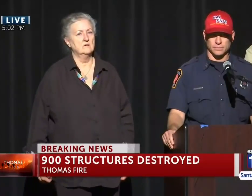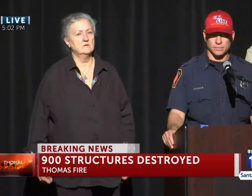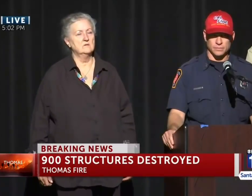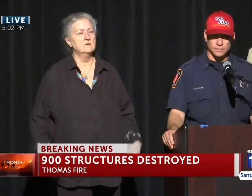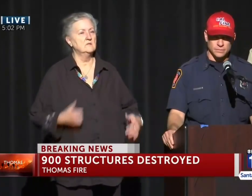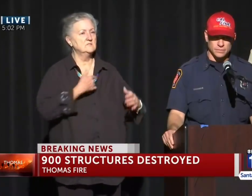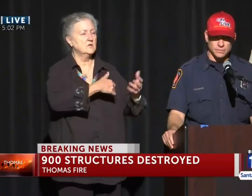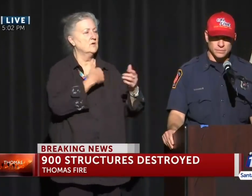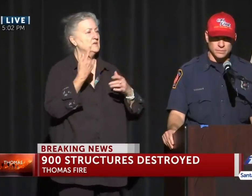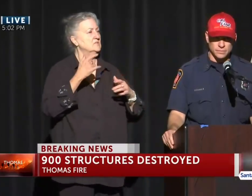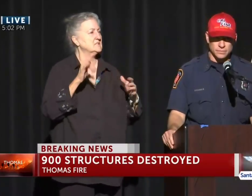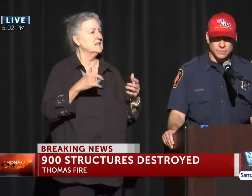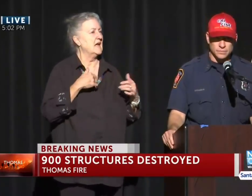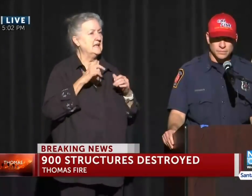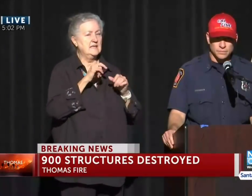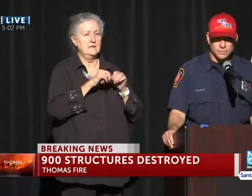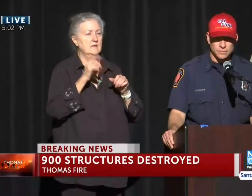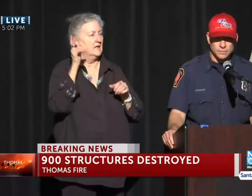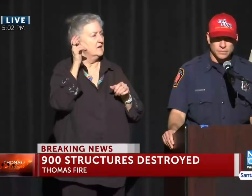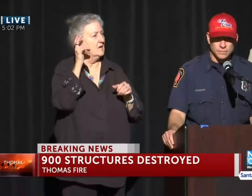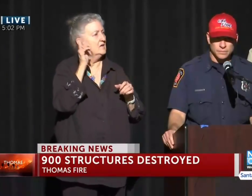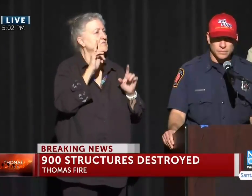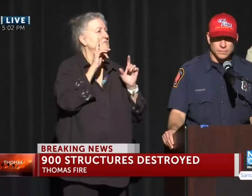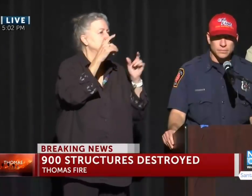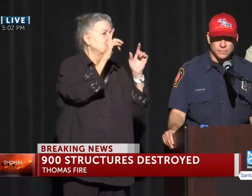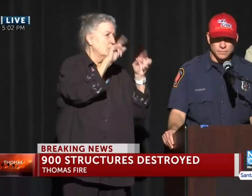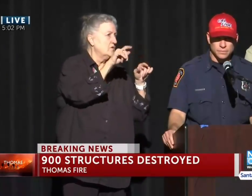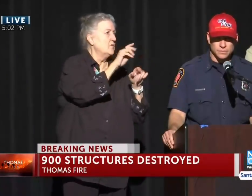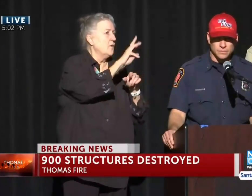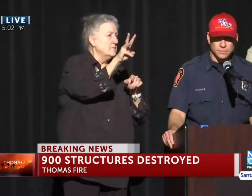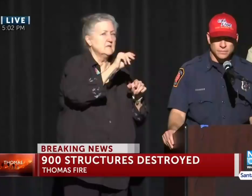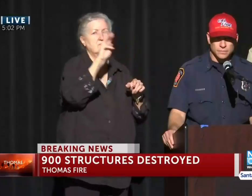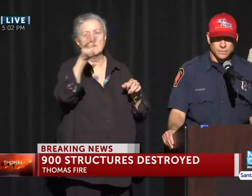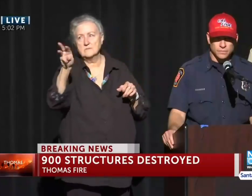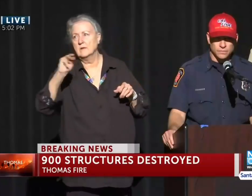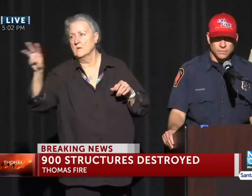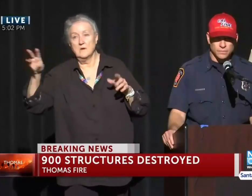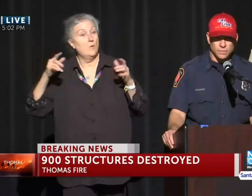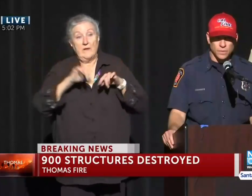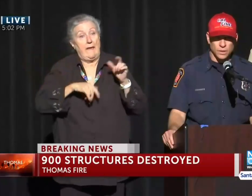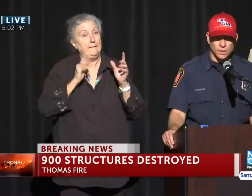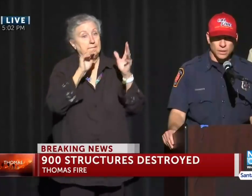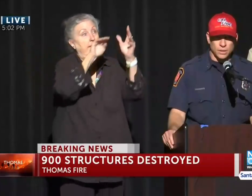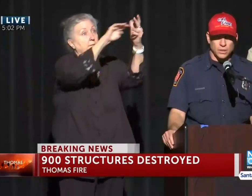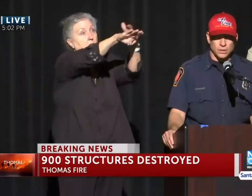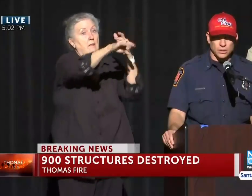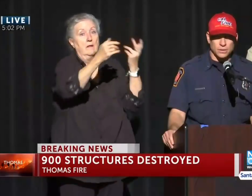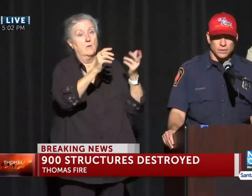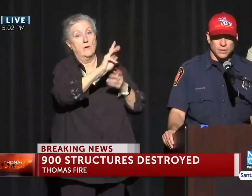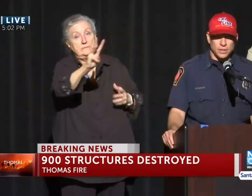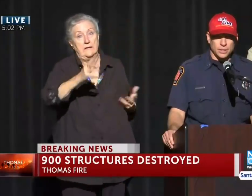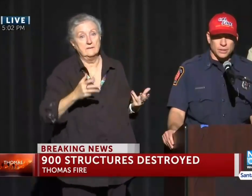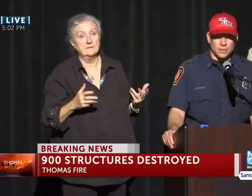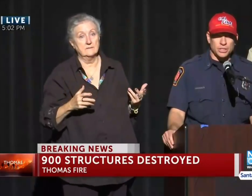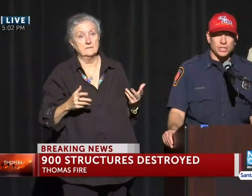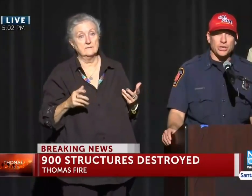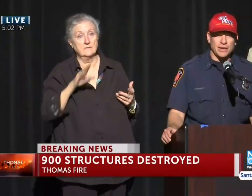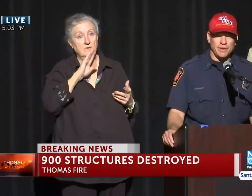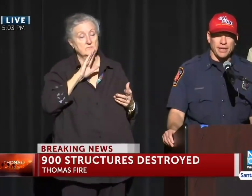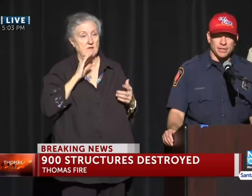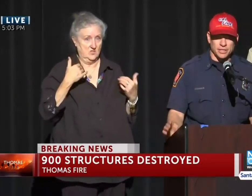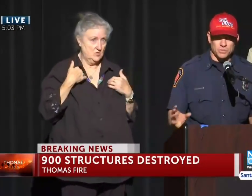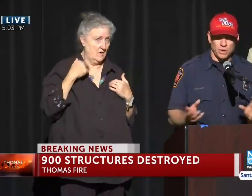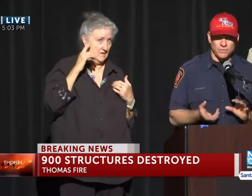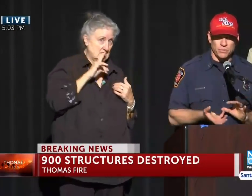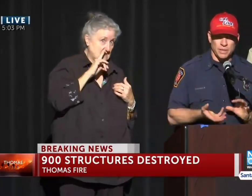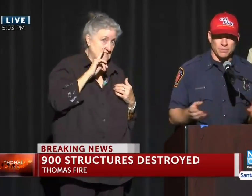Okay. Sorry, it's just that I keep hearing, just go to the website for this and this. We can't get to the website. That's the biggest frustration. Do